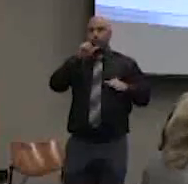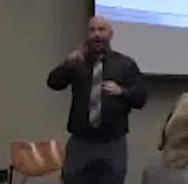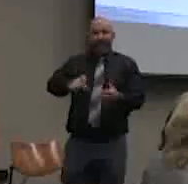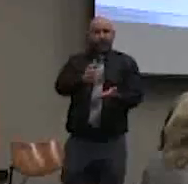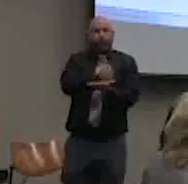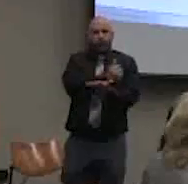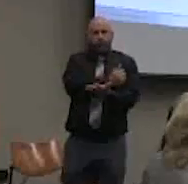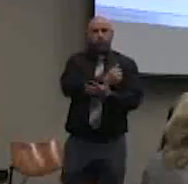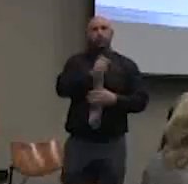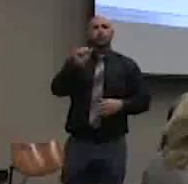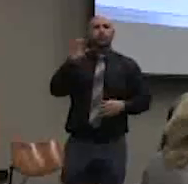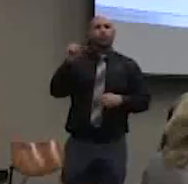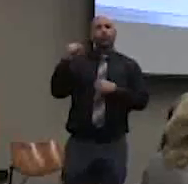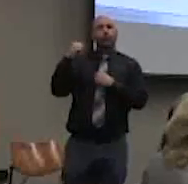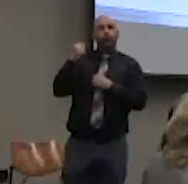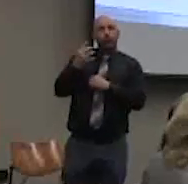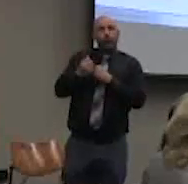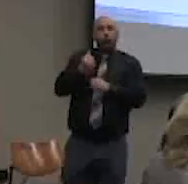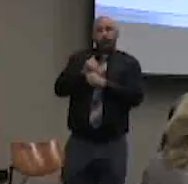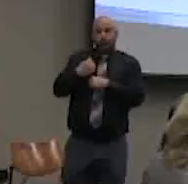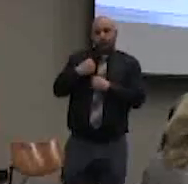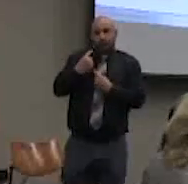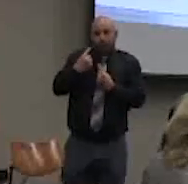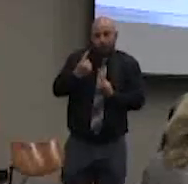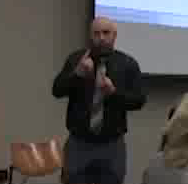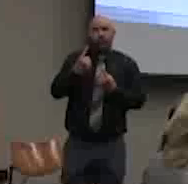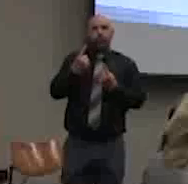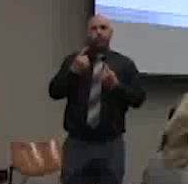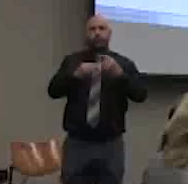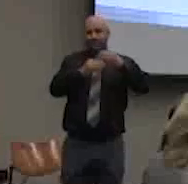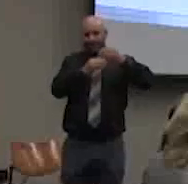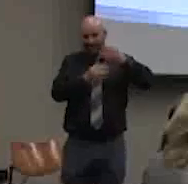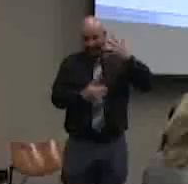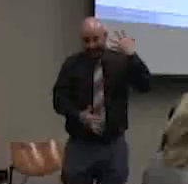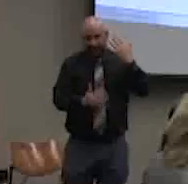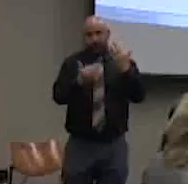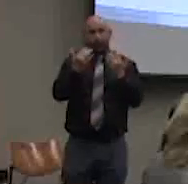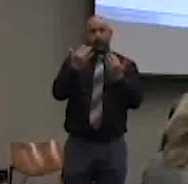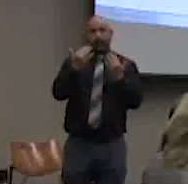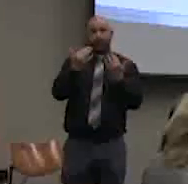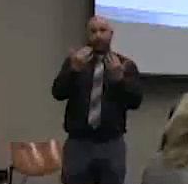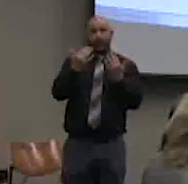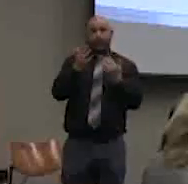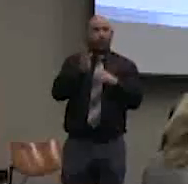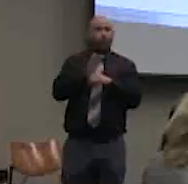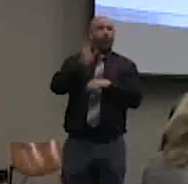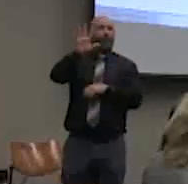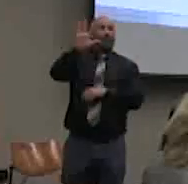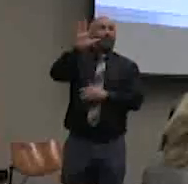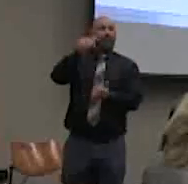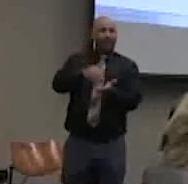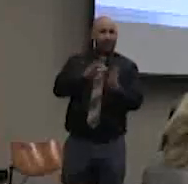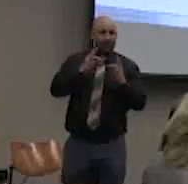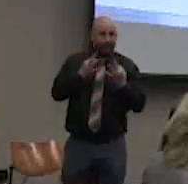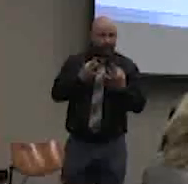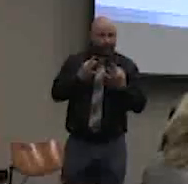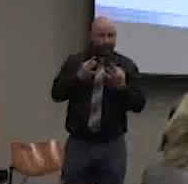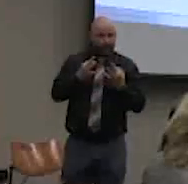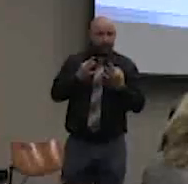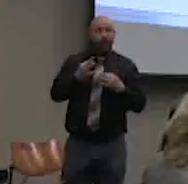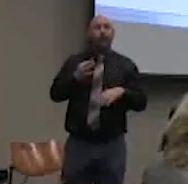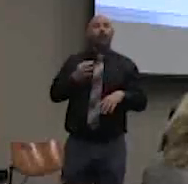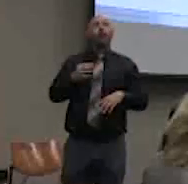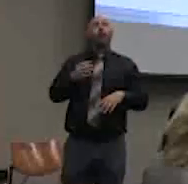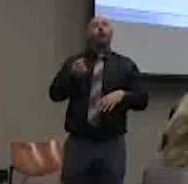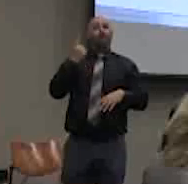for a couple of years now, had a pretty sizable wait list. This past year, it was over 5,000 families. And then even of the families we